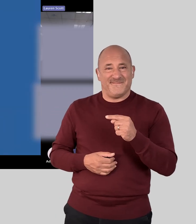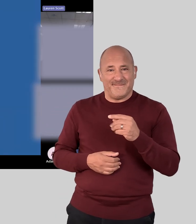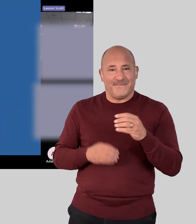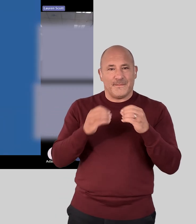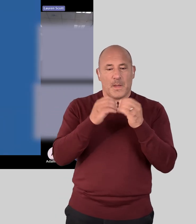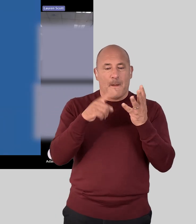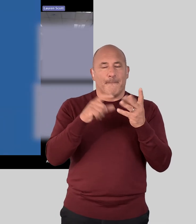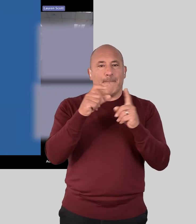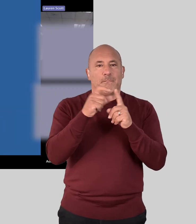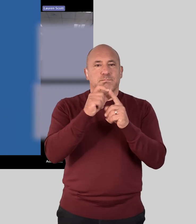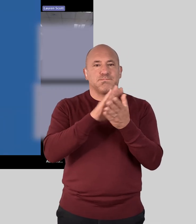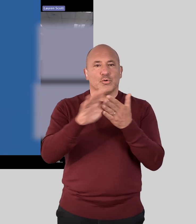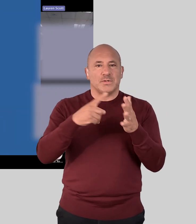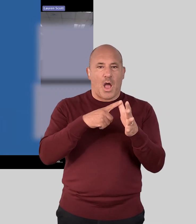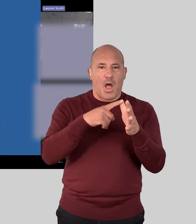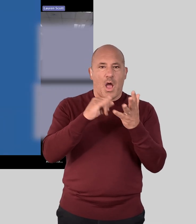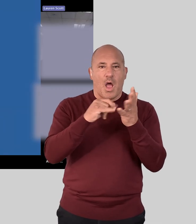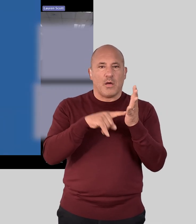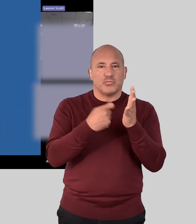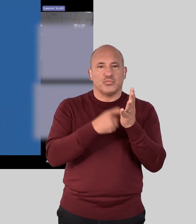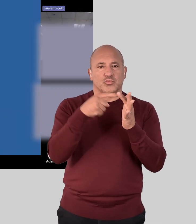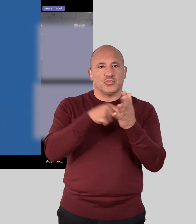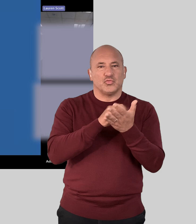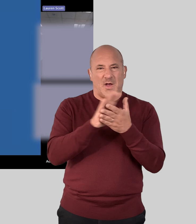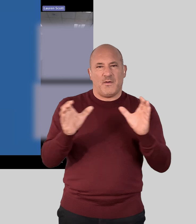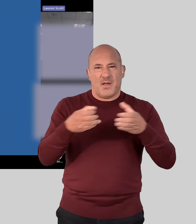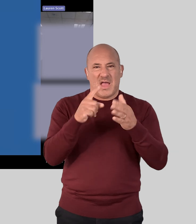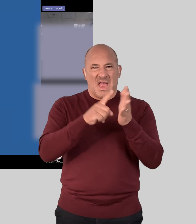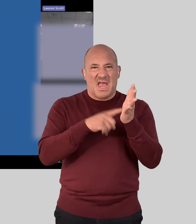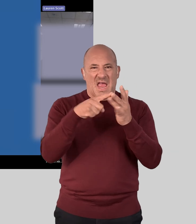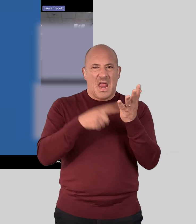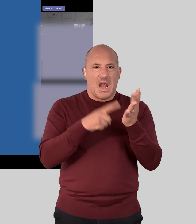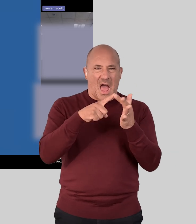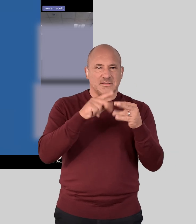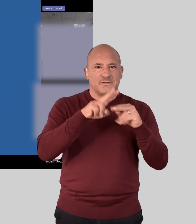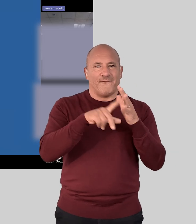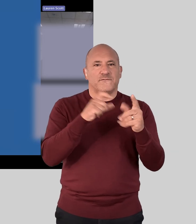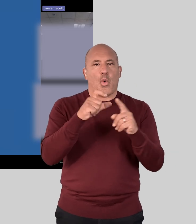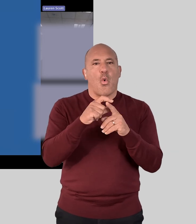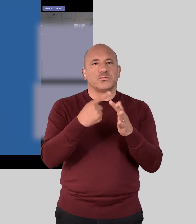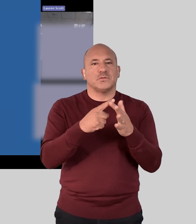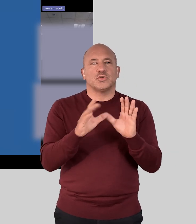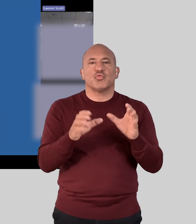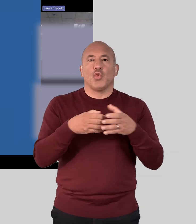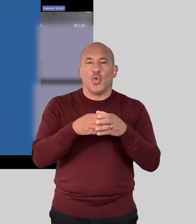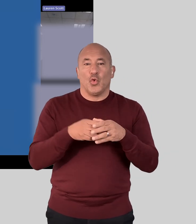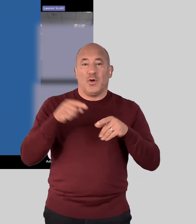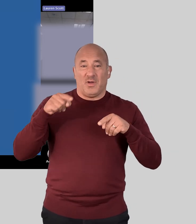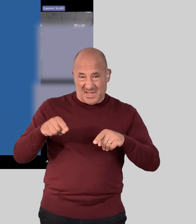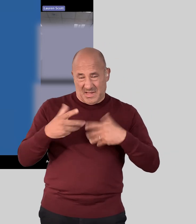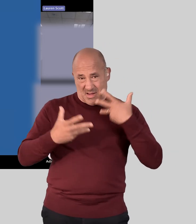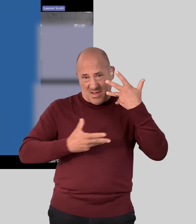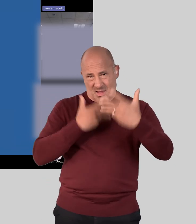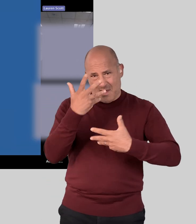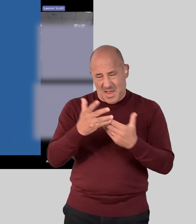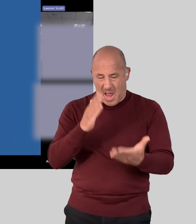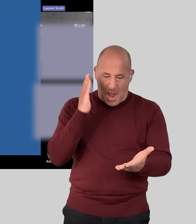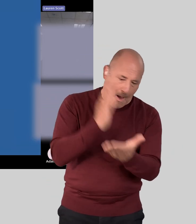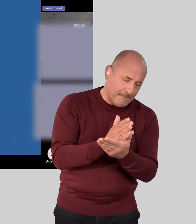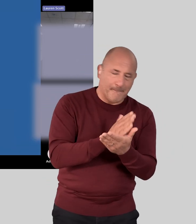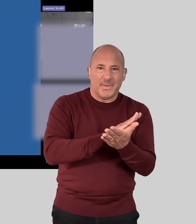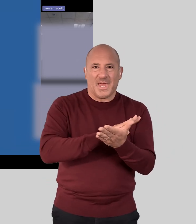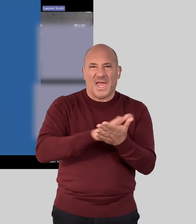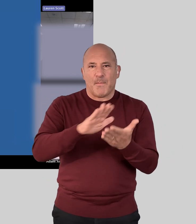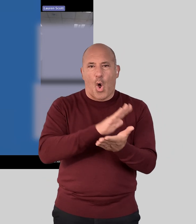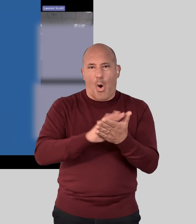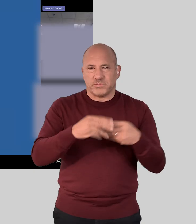This is Buddha Stretch from Elite Force Crew, and in this video he defines what